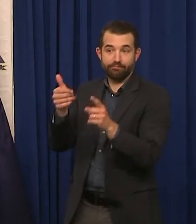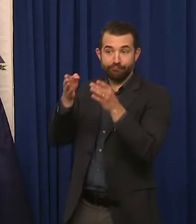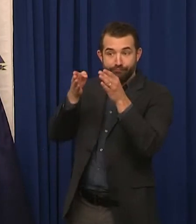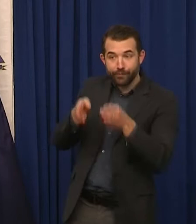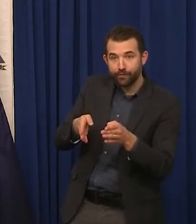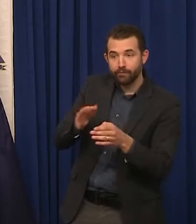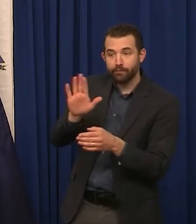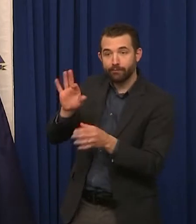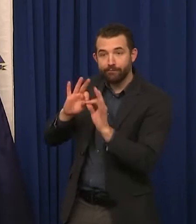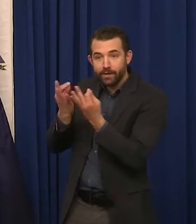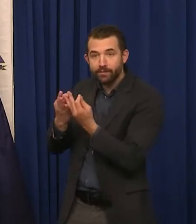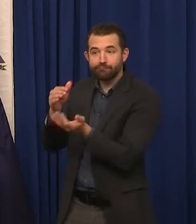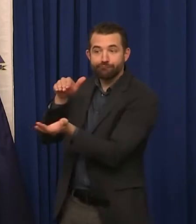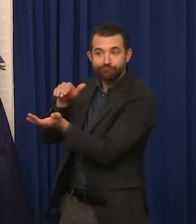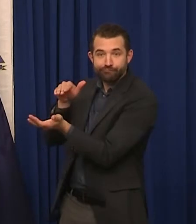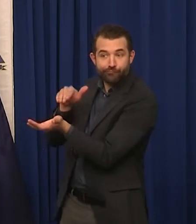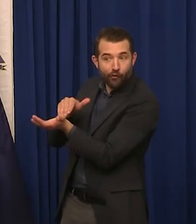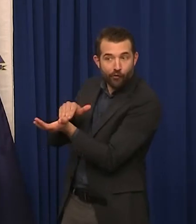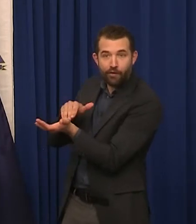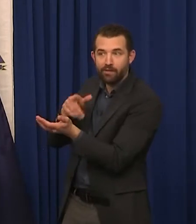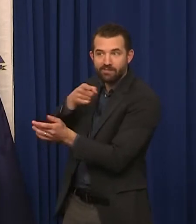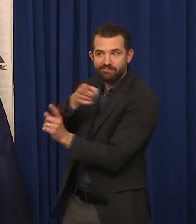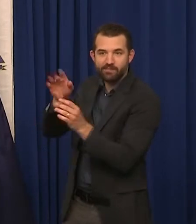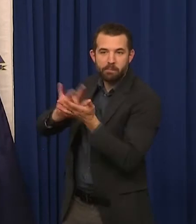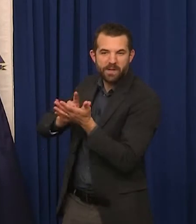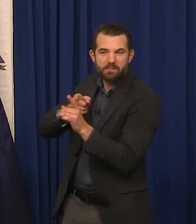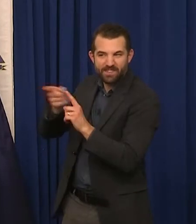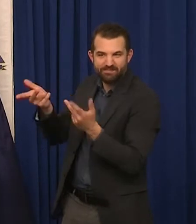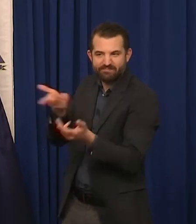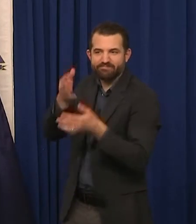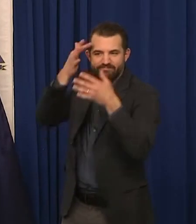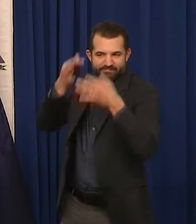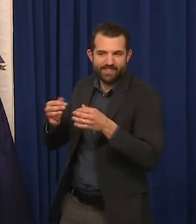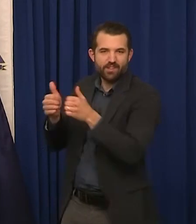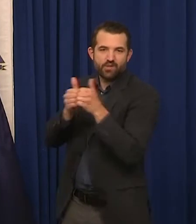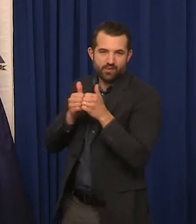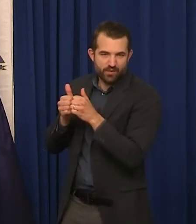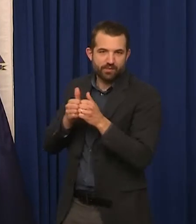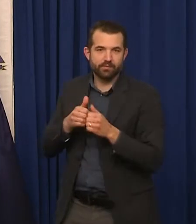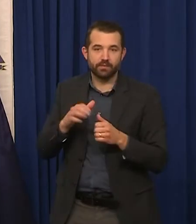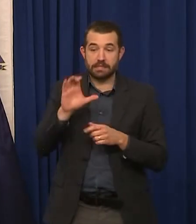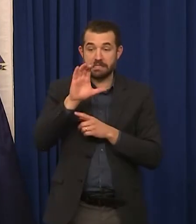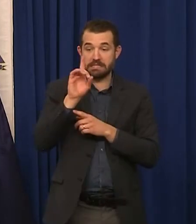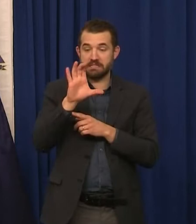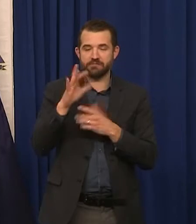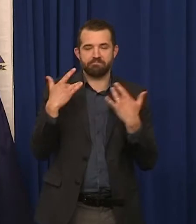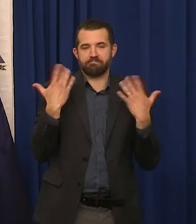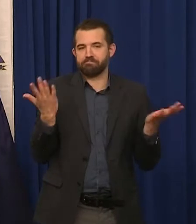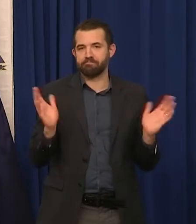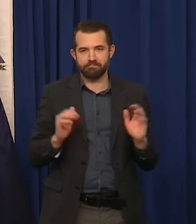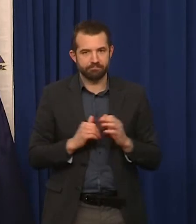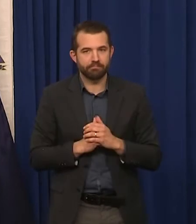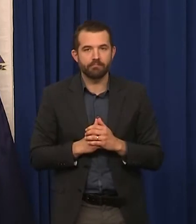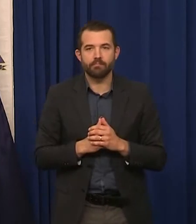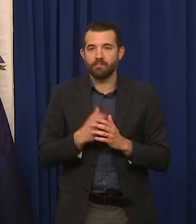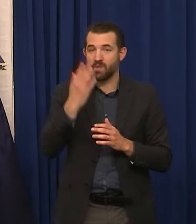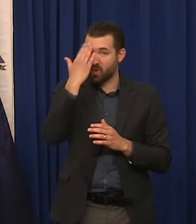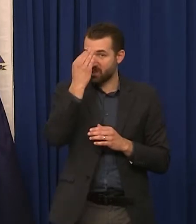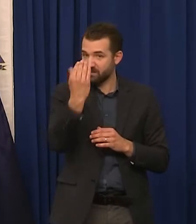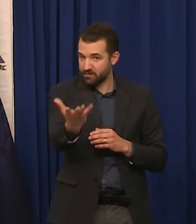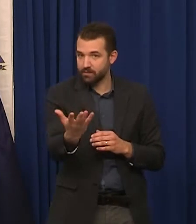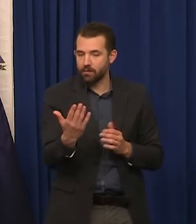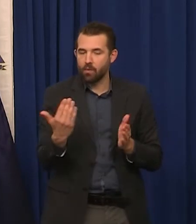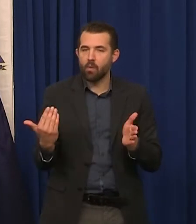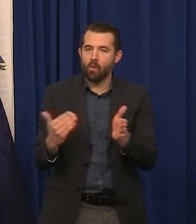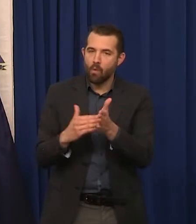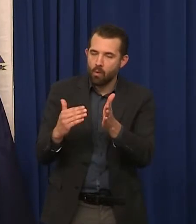to. What I can also indicate, Kevin, is that in many situations, advanced care planning